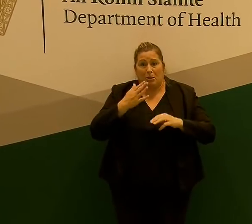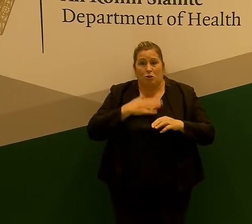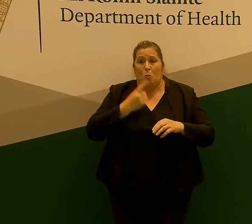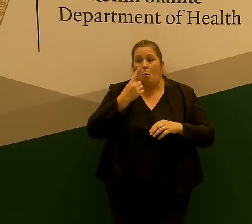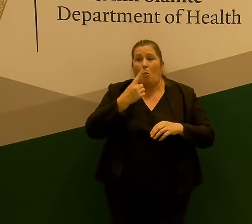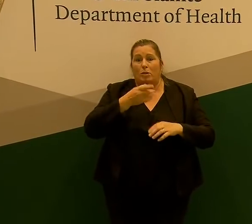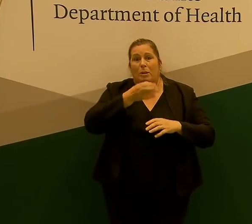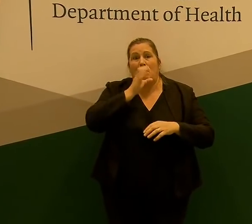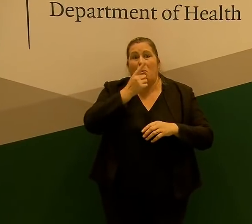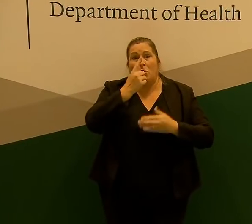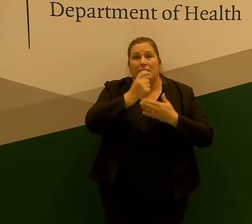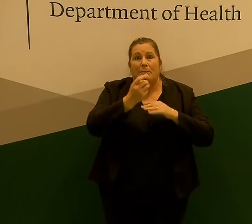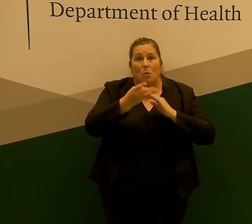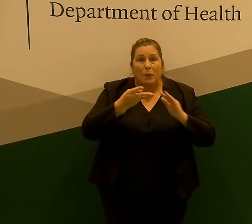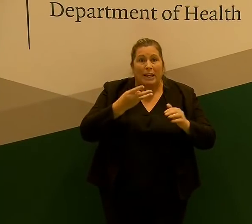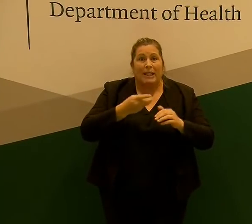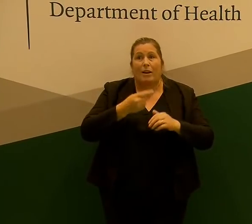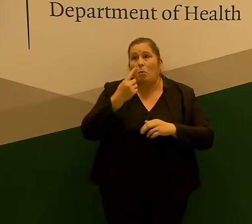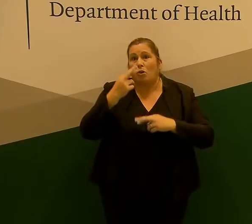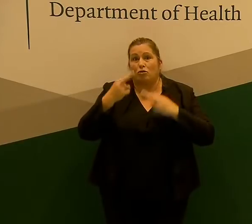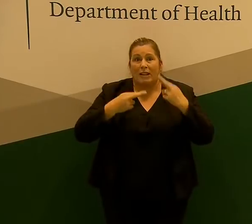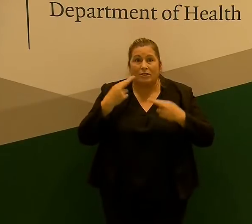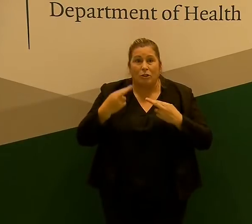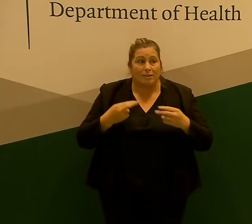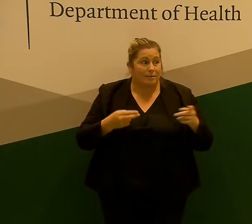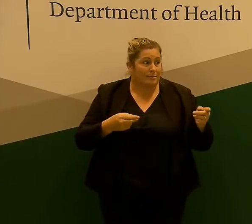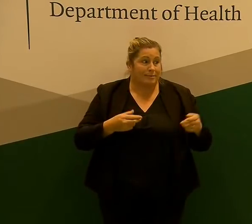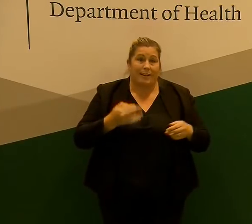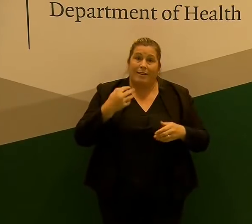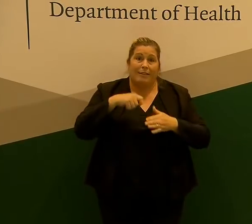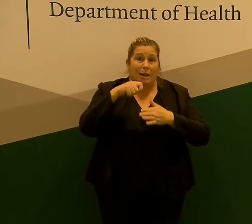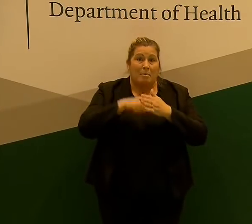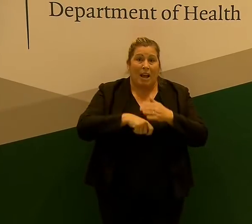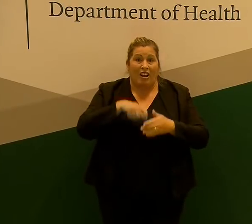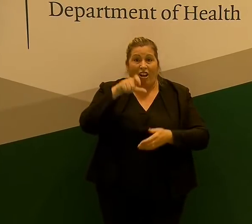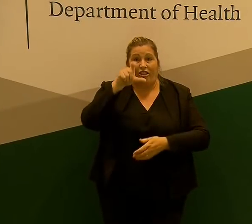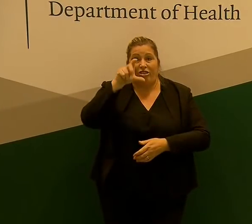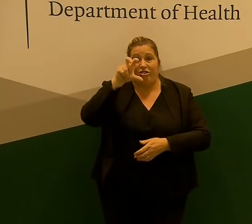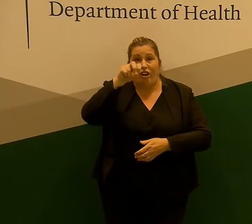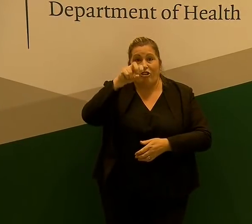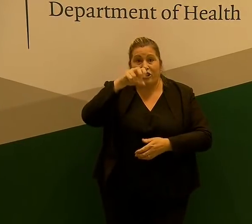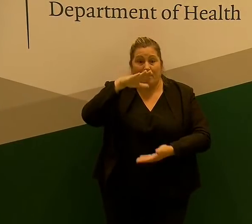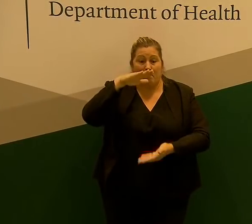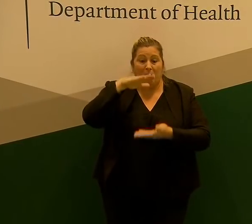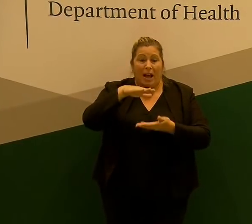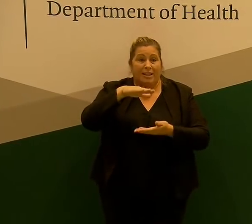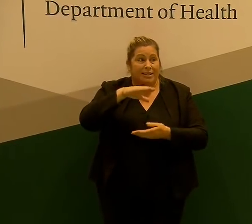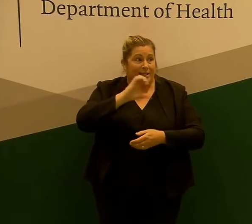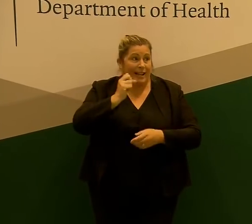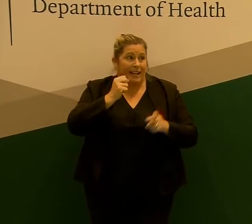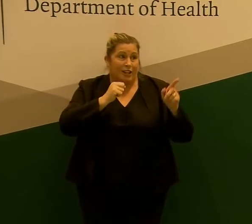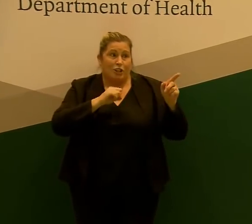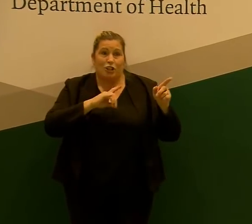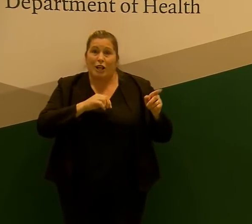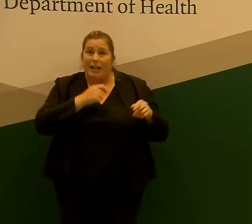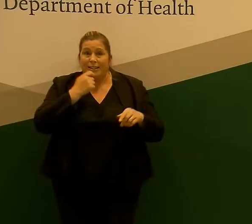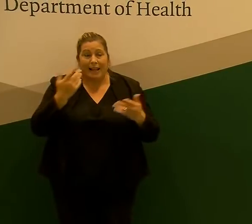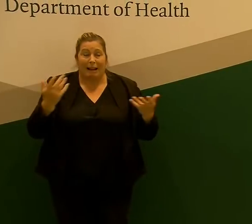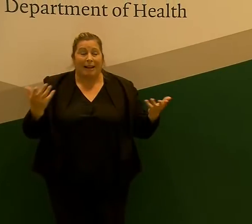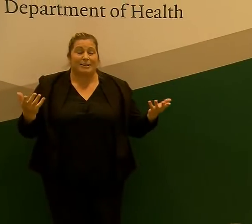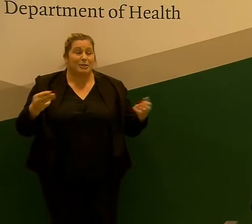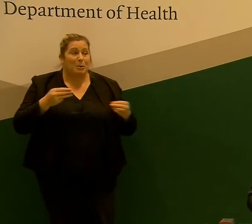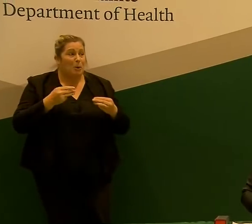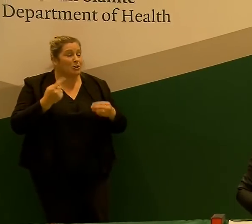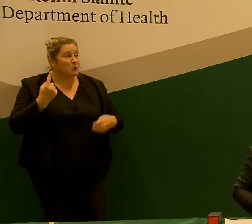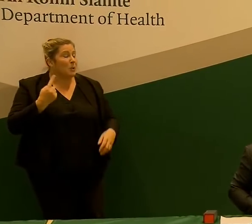one restaurant visit a week? I think the 30 pints was too much for sure. Ron?